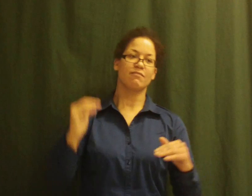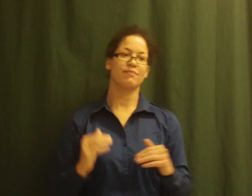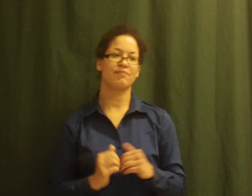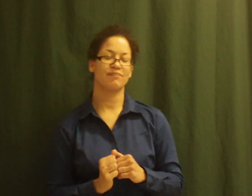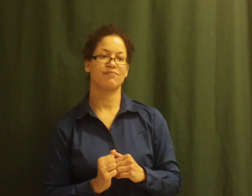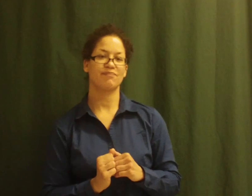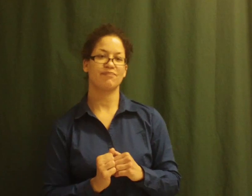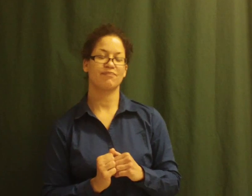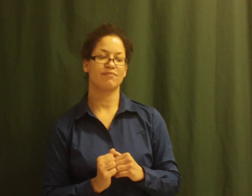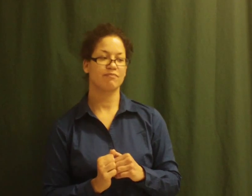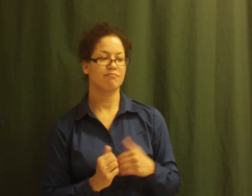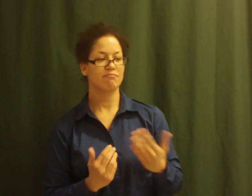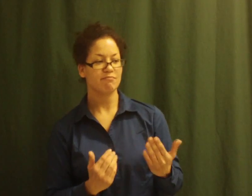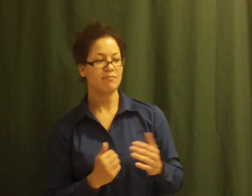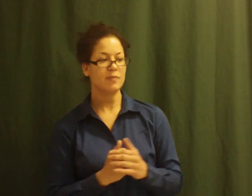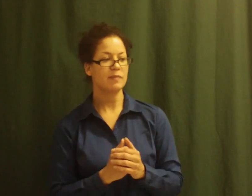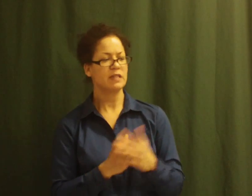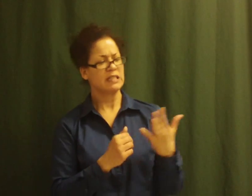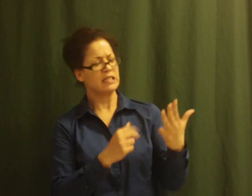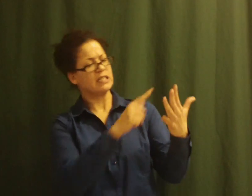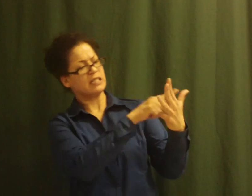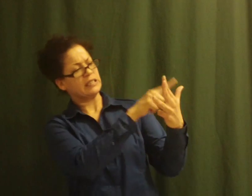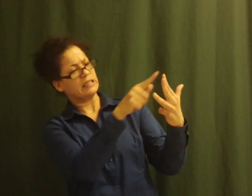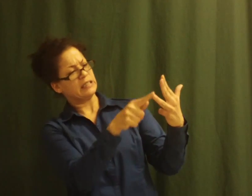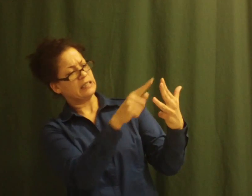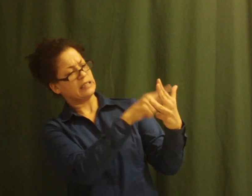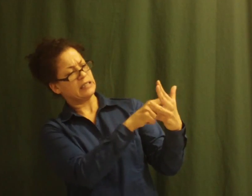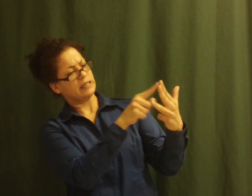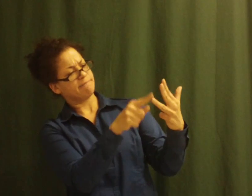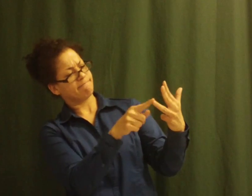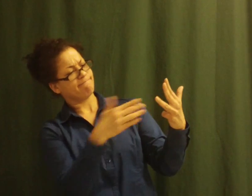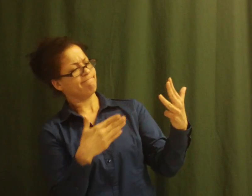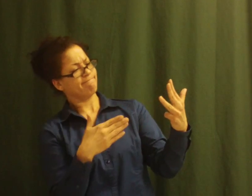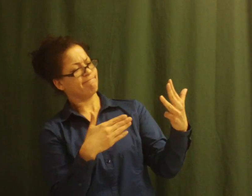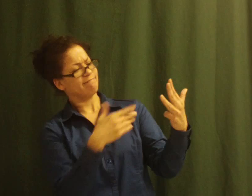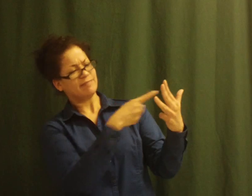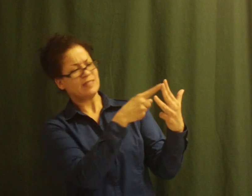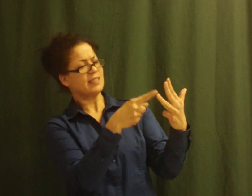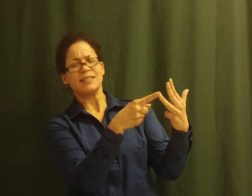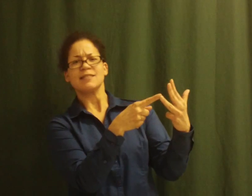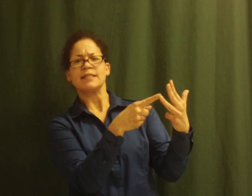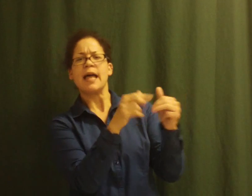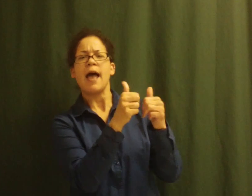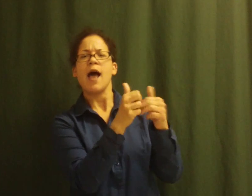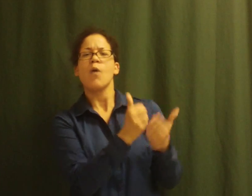How can the 4 standards help you think through the situation?